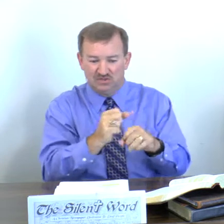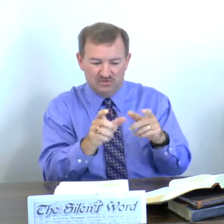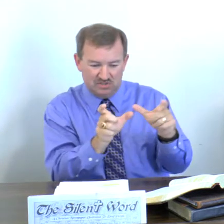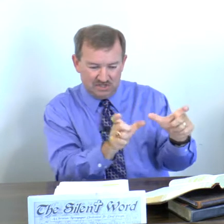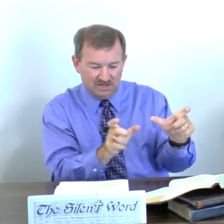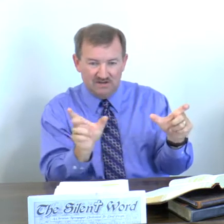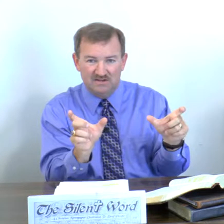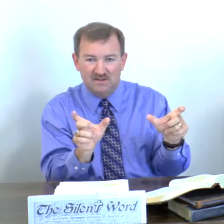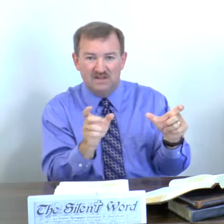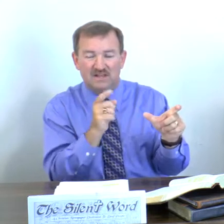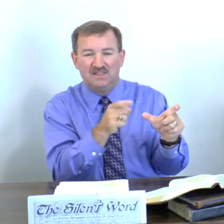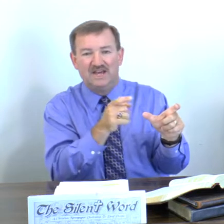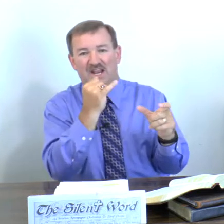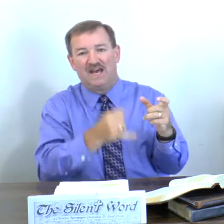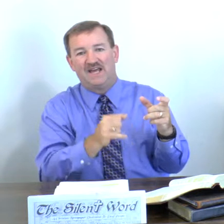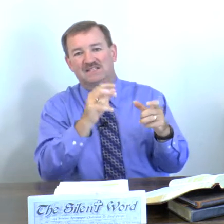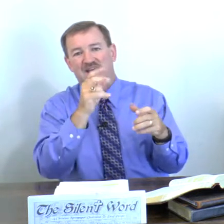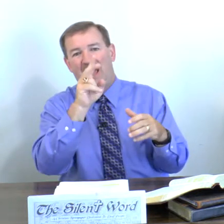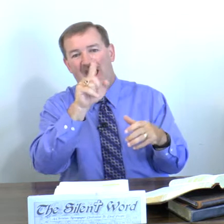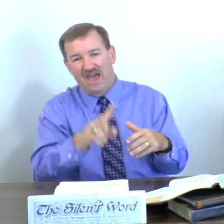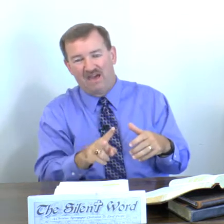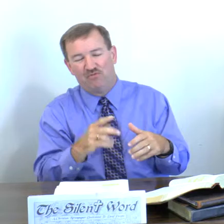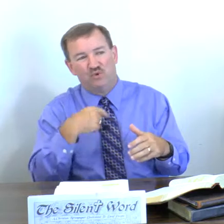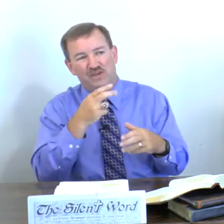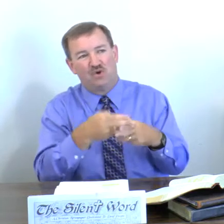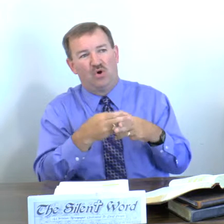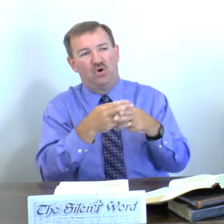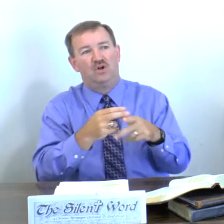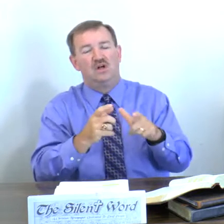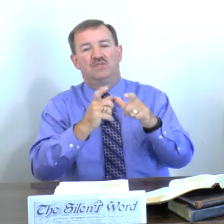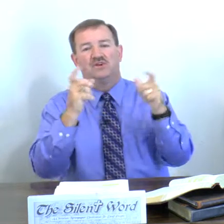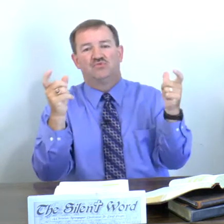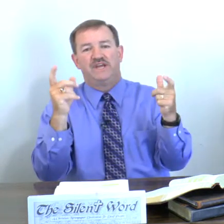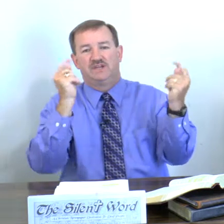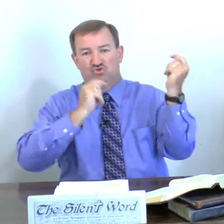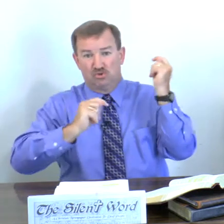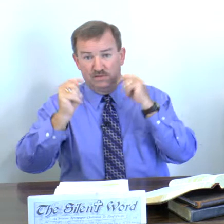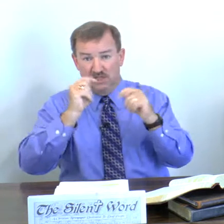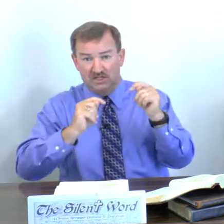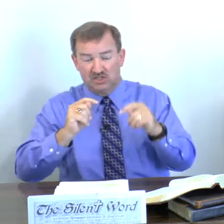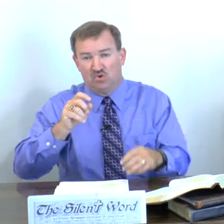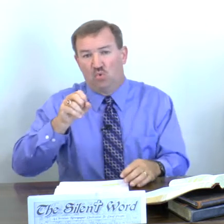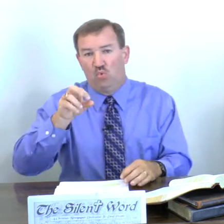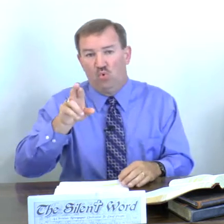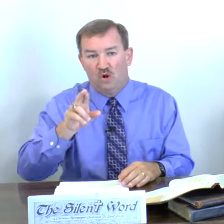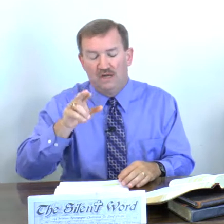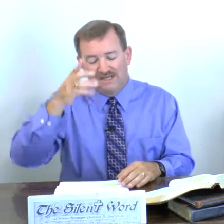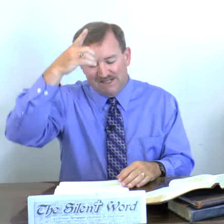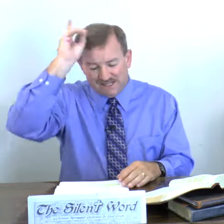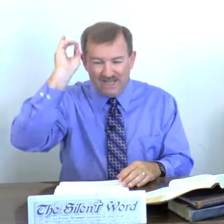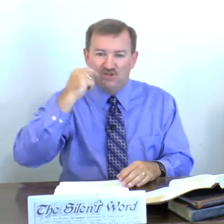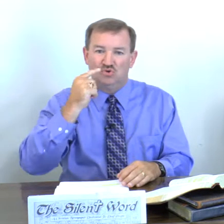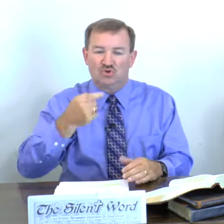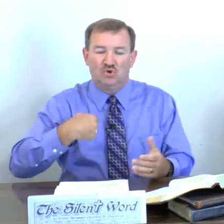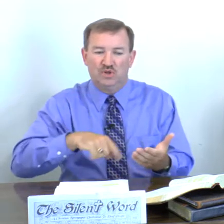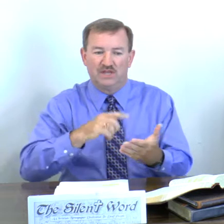three and a half years there, that last half we call the Great Tribulation, or Daniel told us